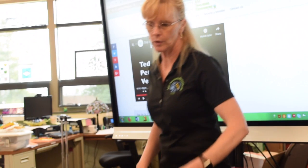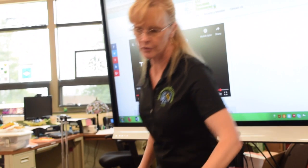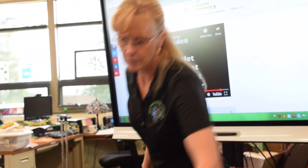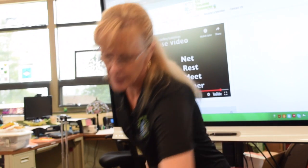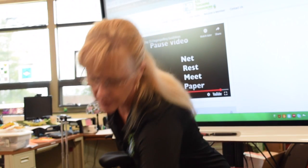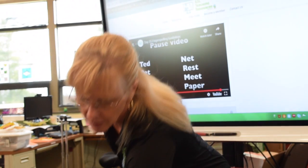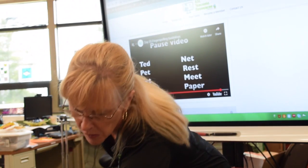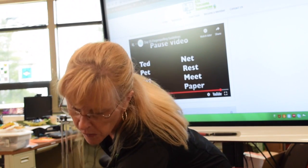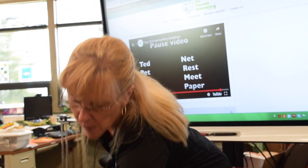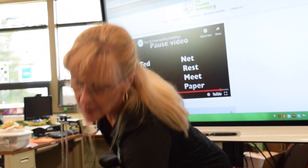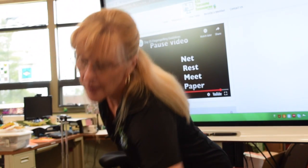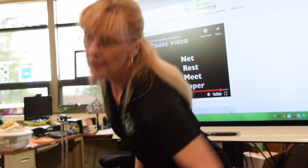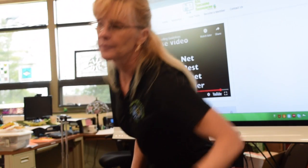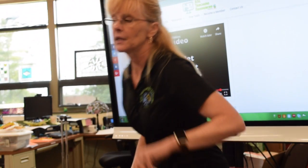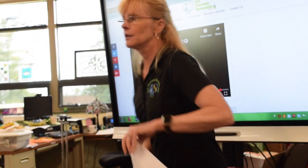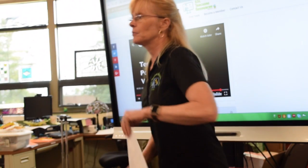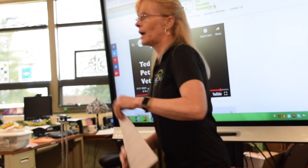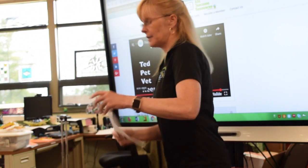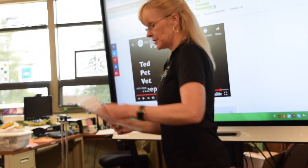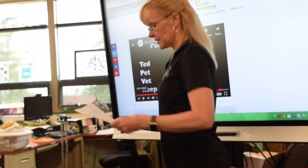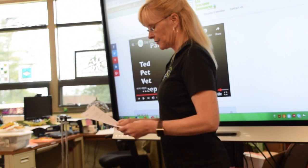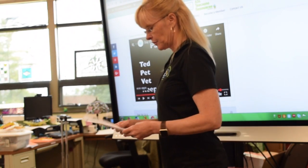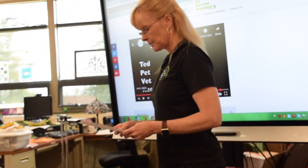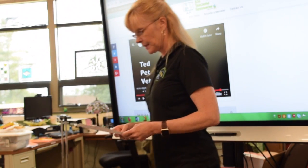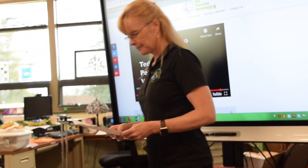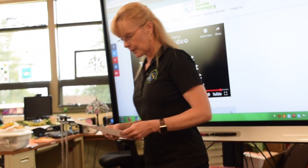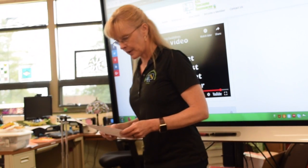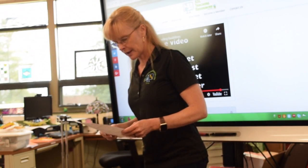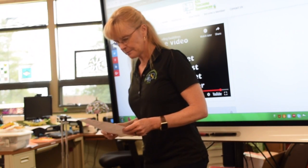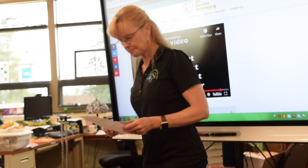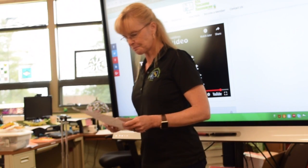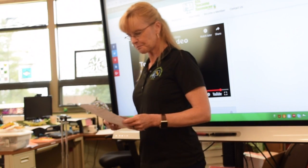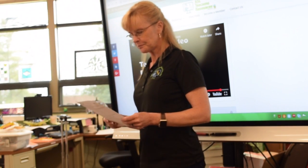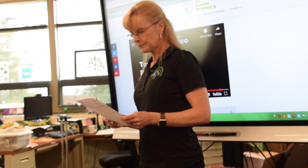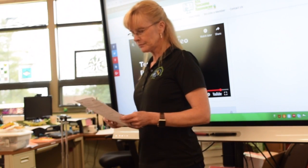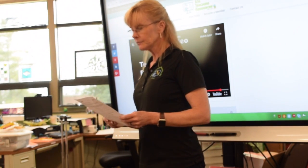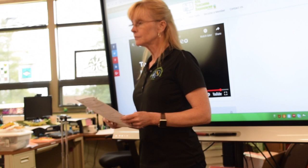from here. Okay. Practice it with me, okay?